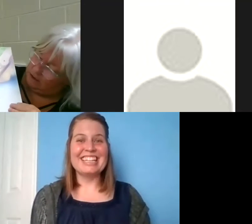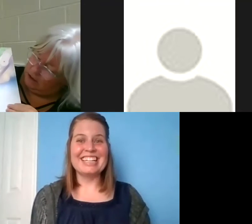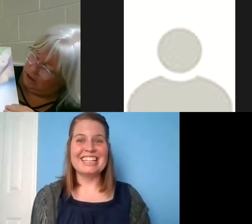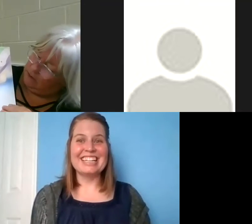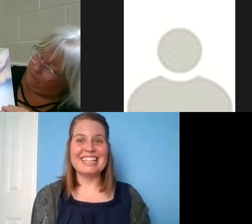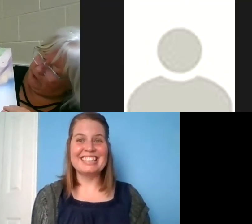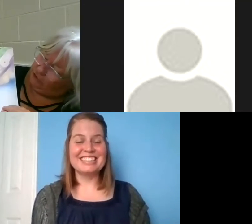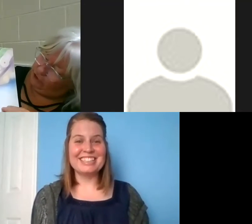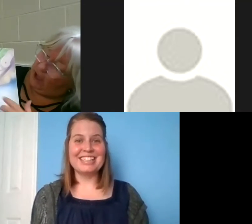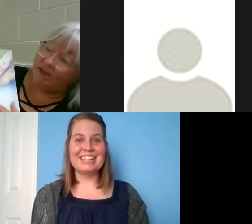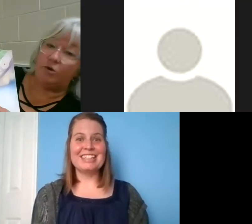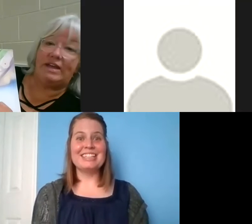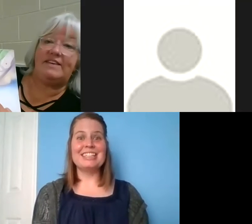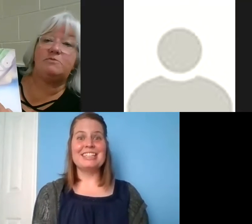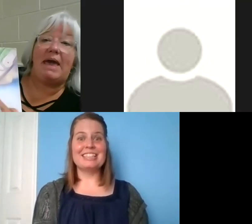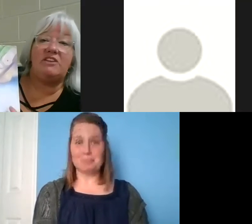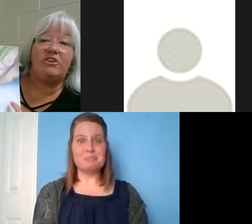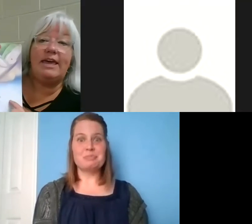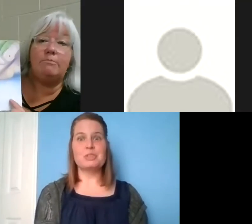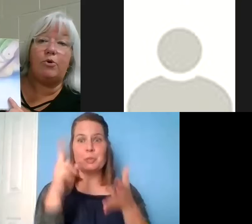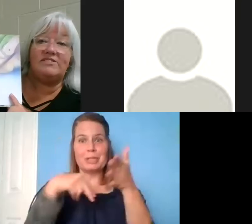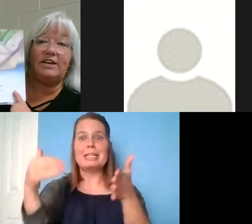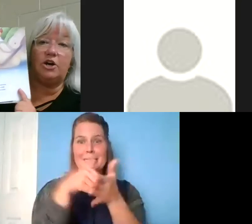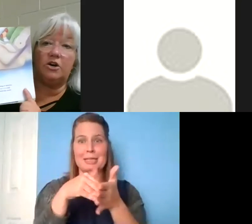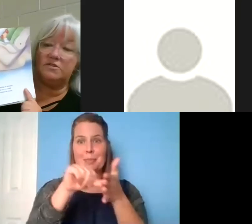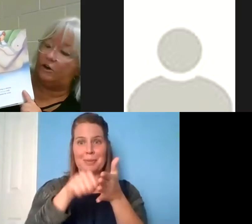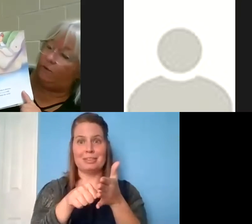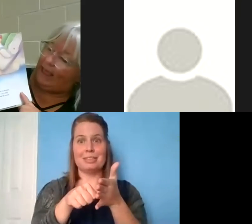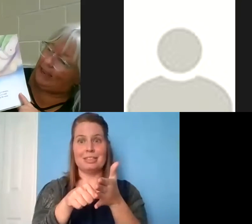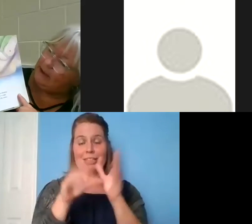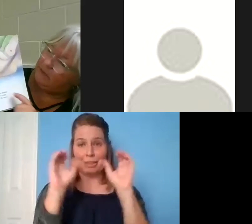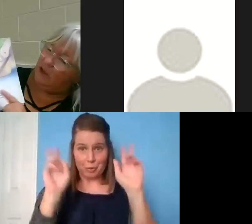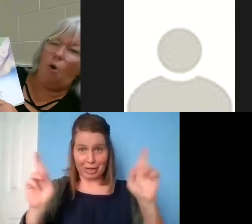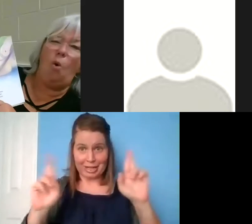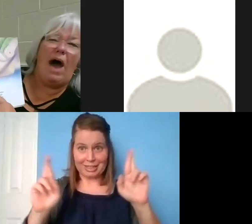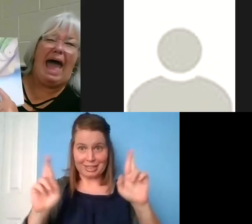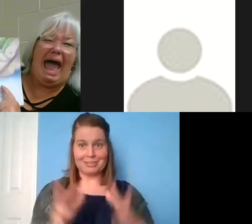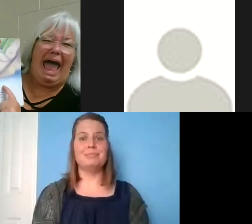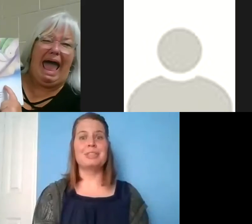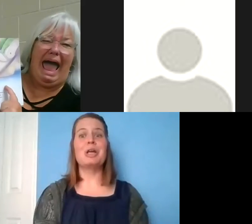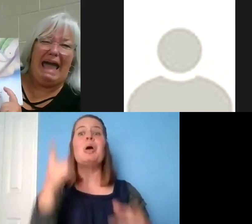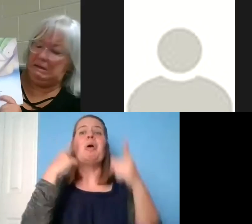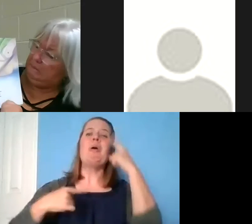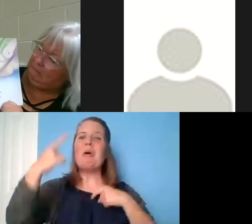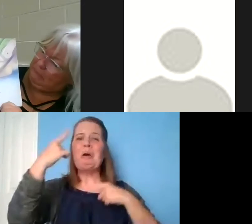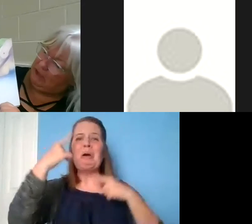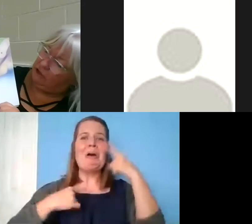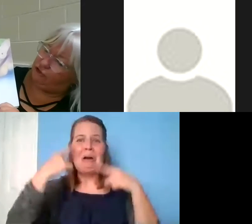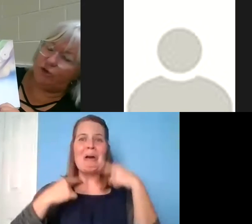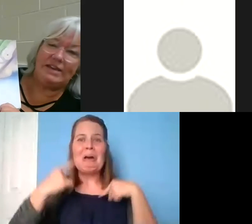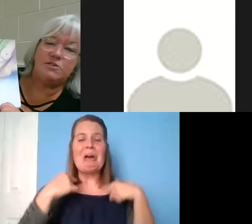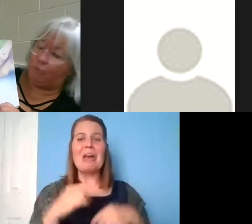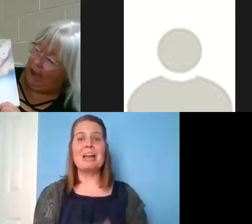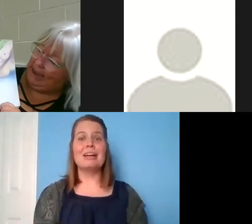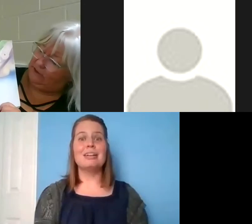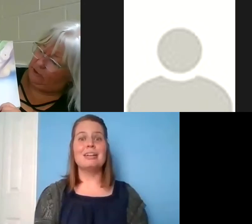okay. I'm going to read this page again, boys and girls. Are you ready? Wah!